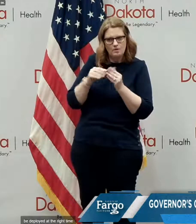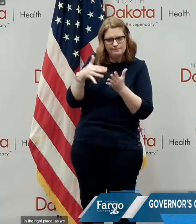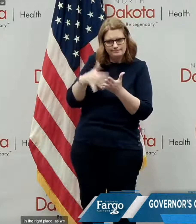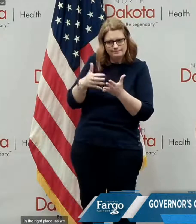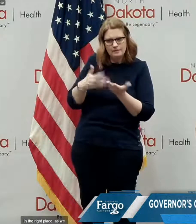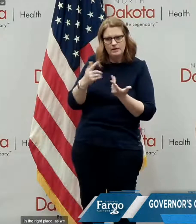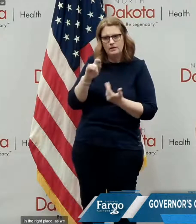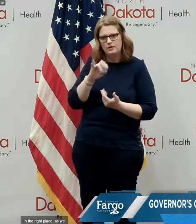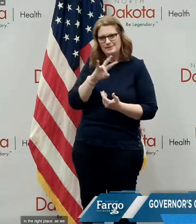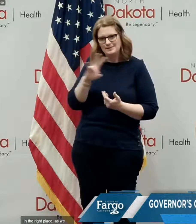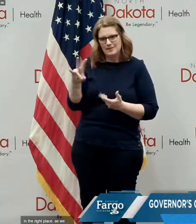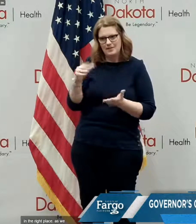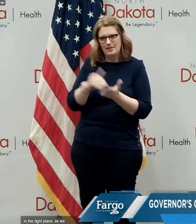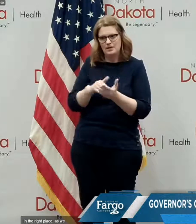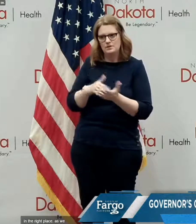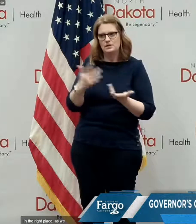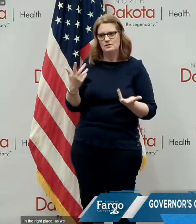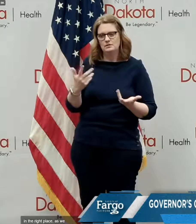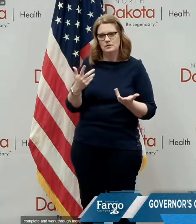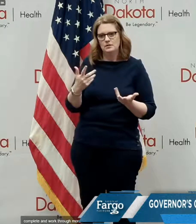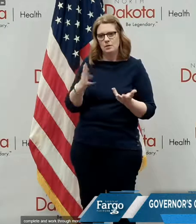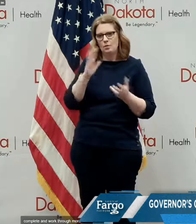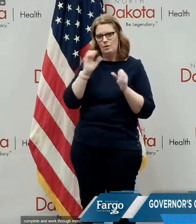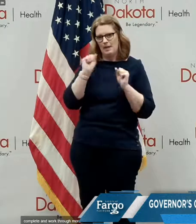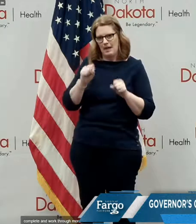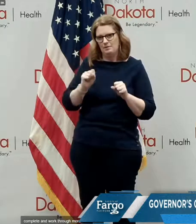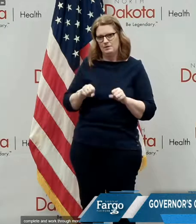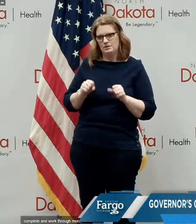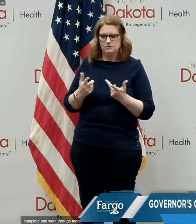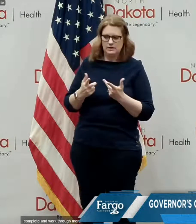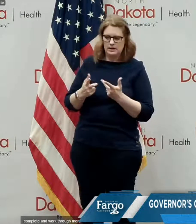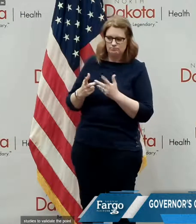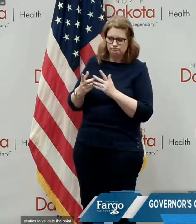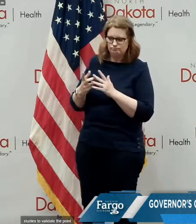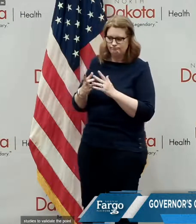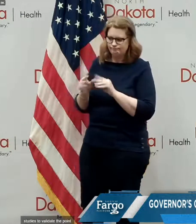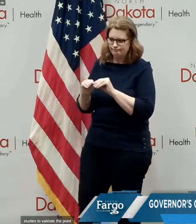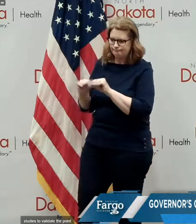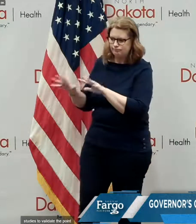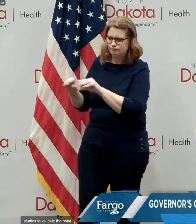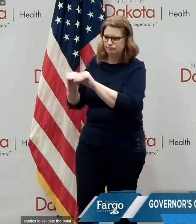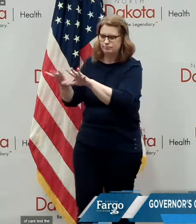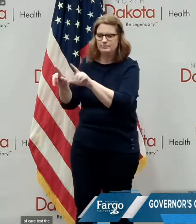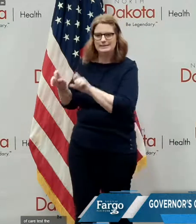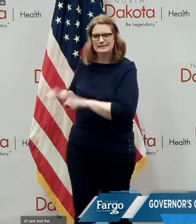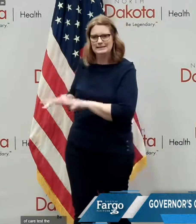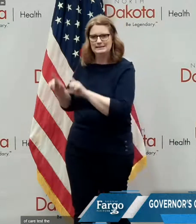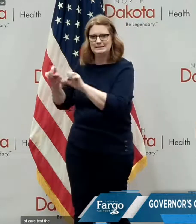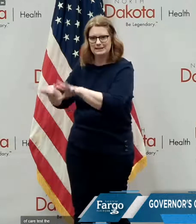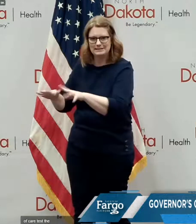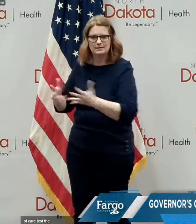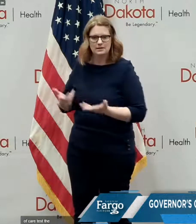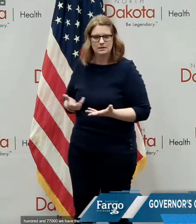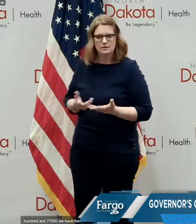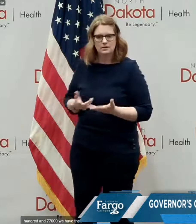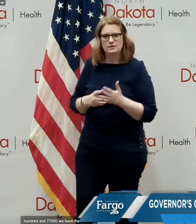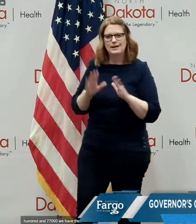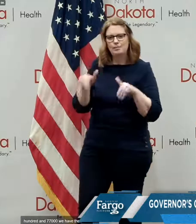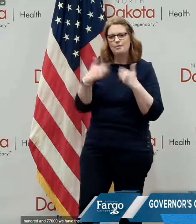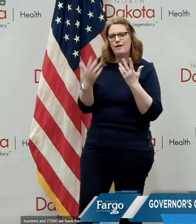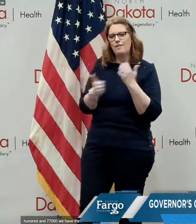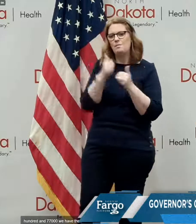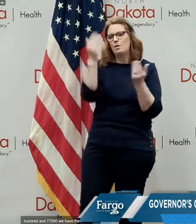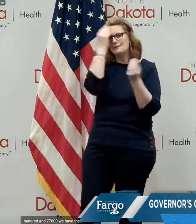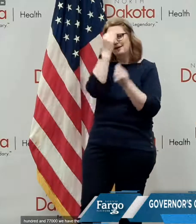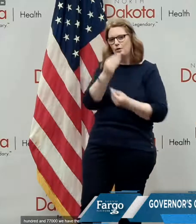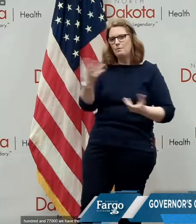177,000 we have, then we'll be able to deploy them to populations where we can provide the most insight into the